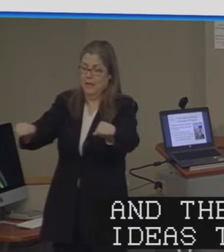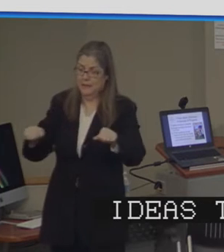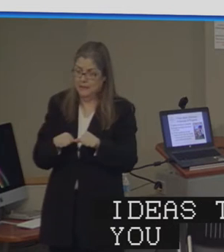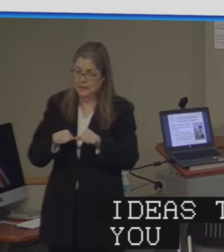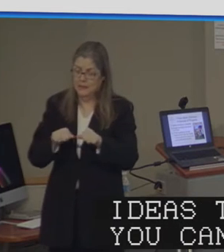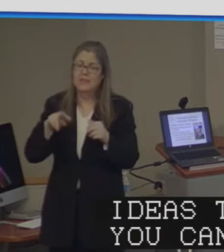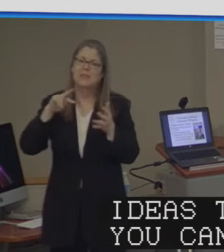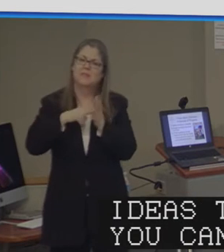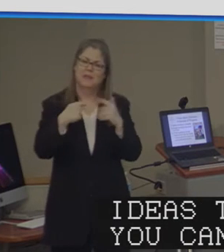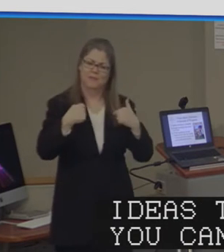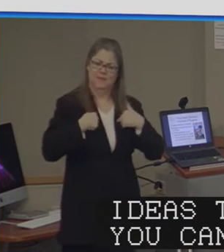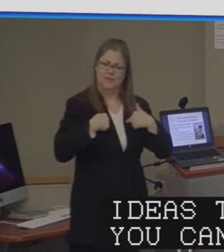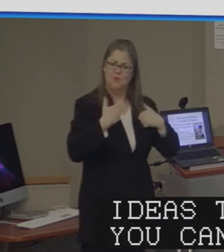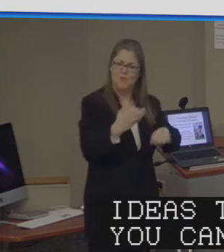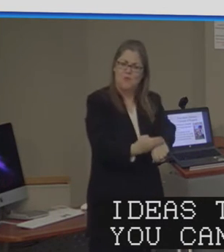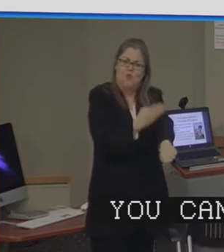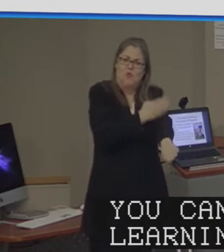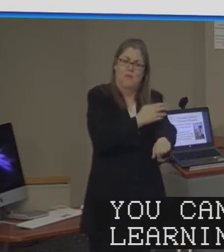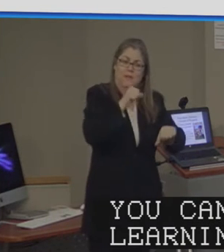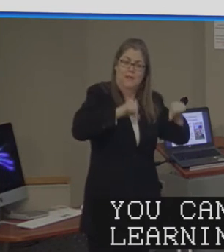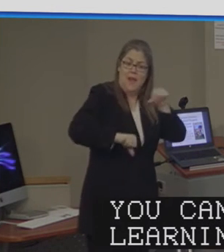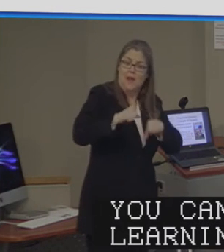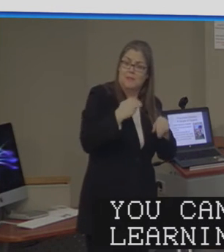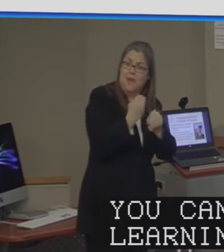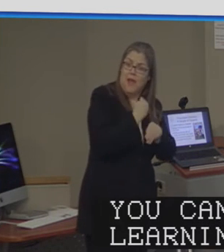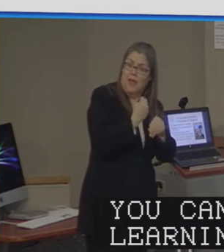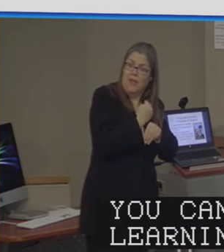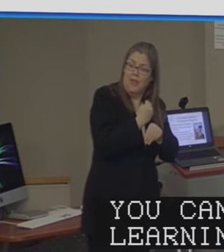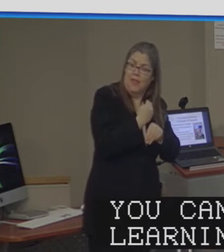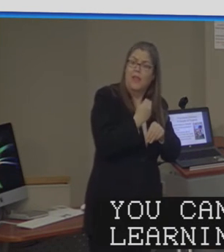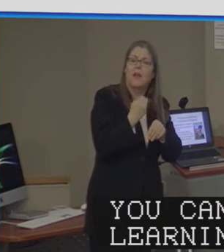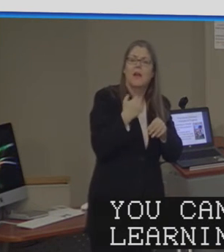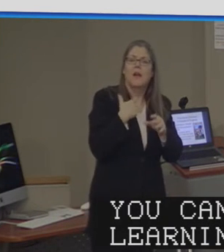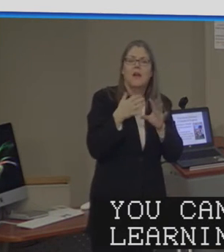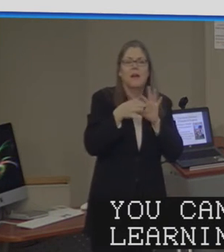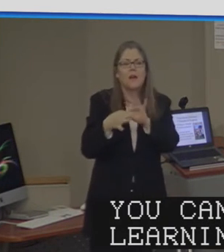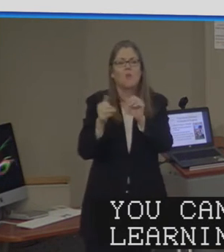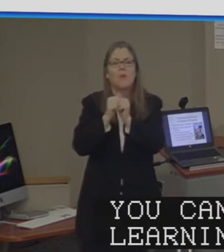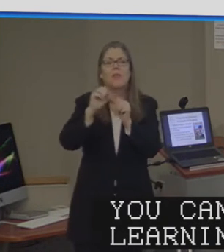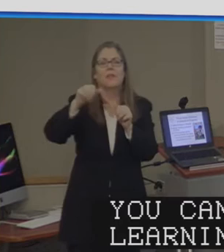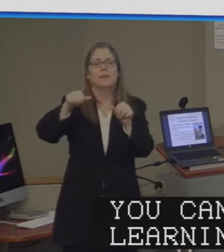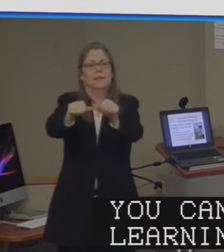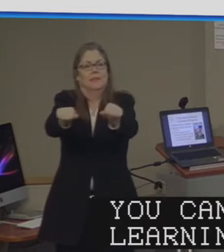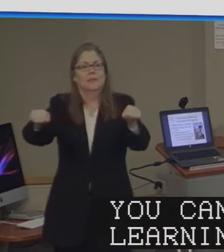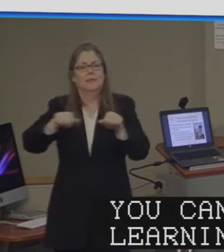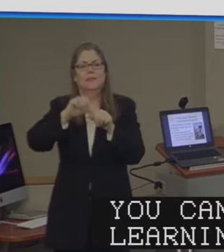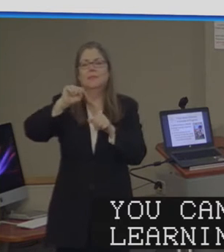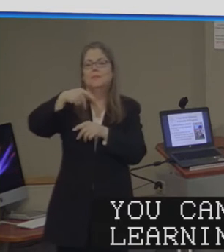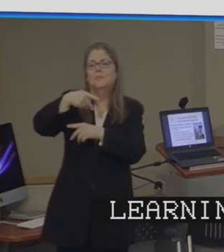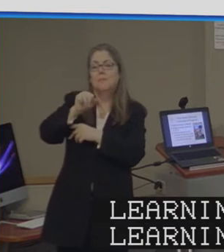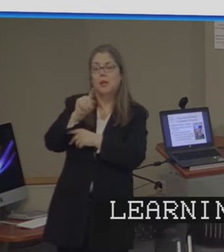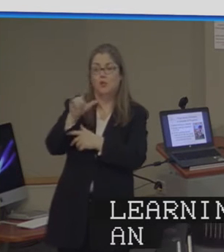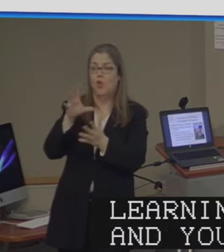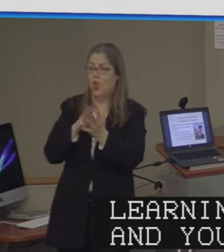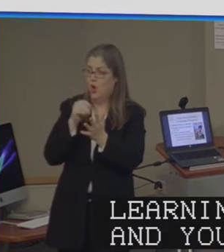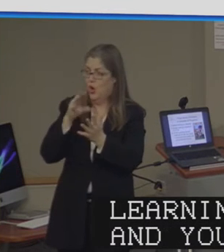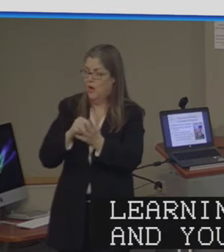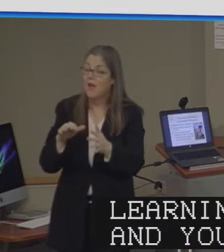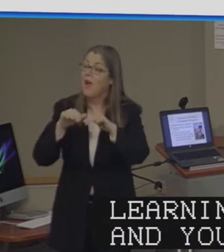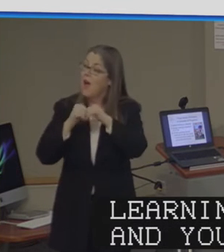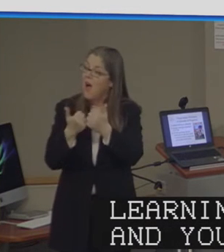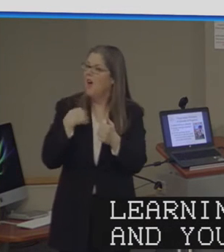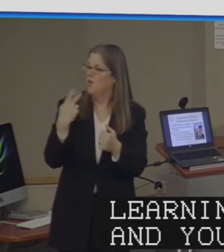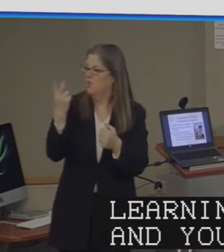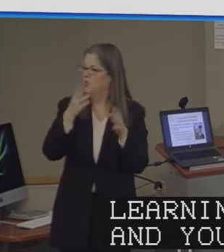math learning by harnessing spatial learning. And you could do that in one of two ways. One is to take an